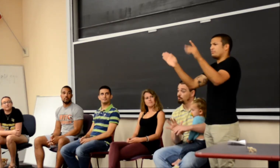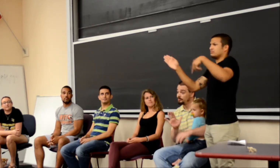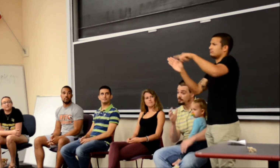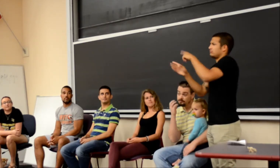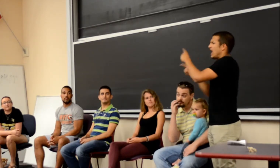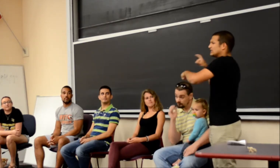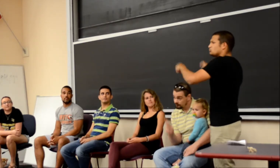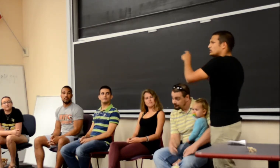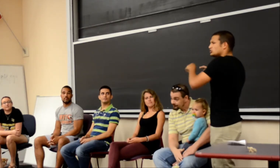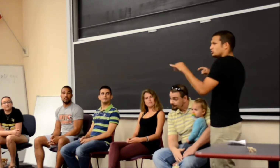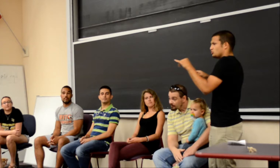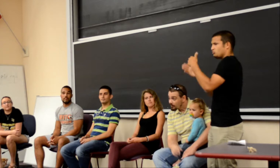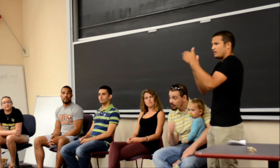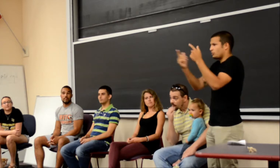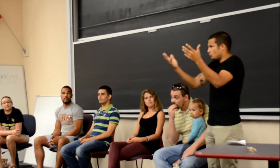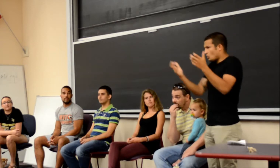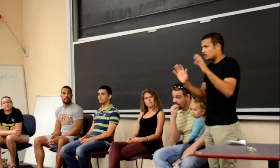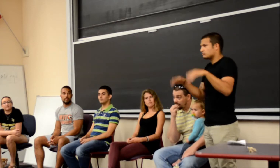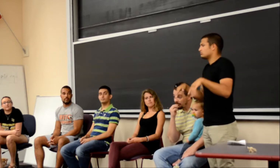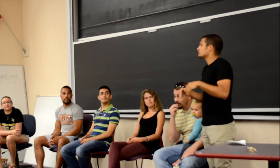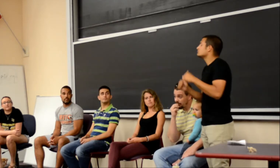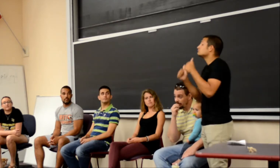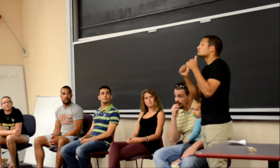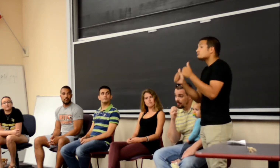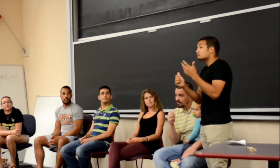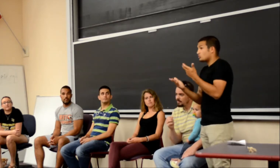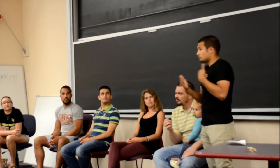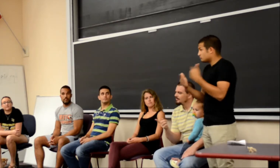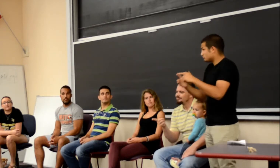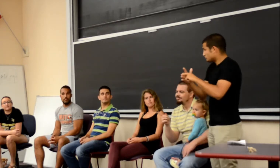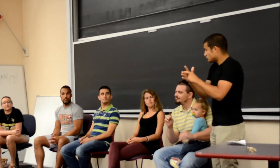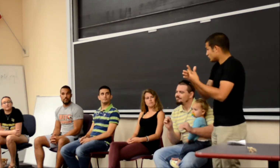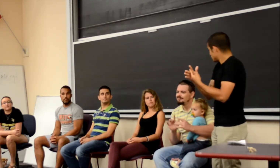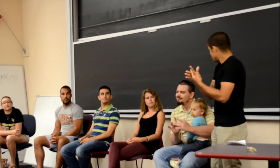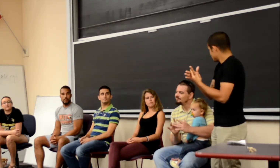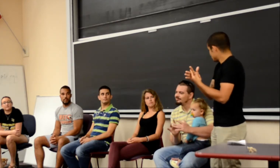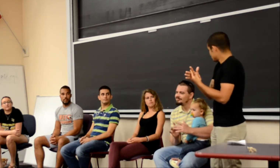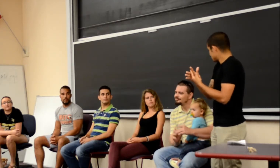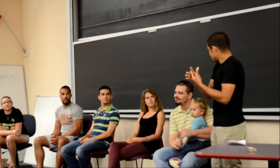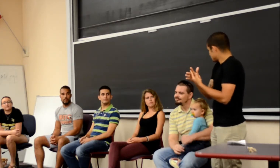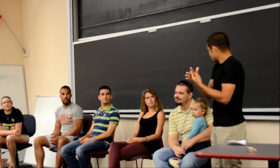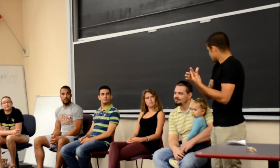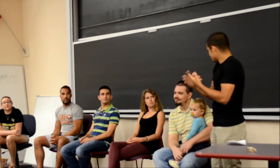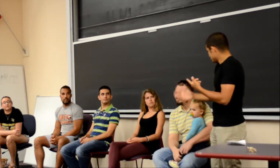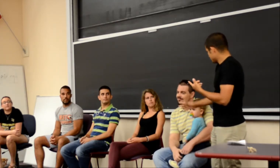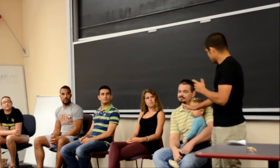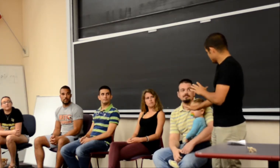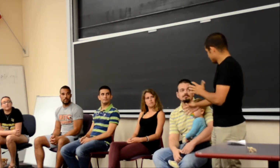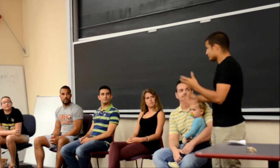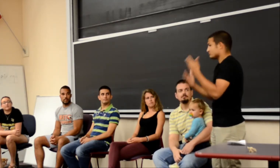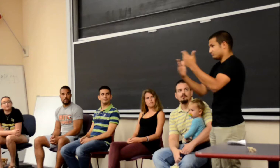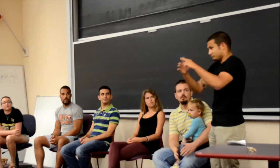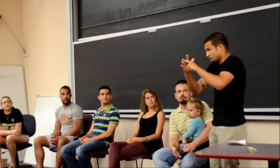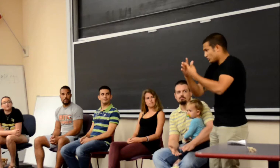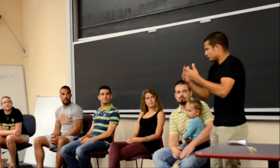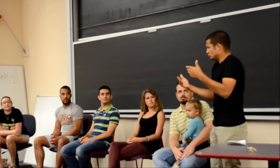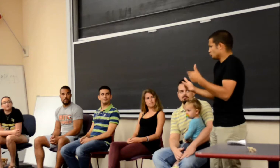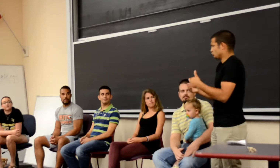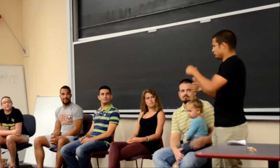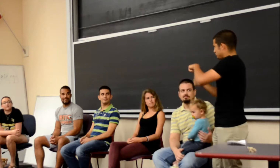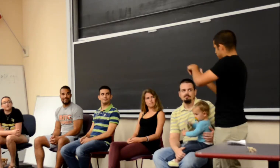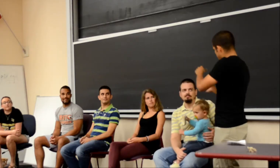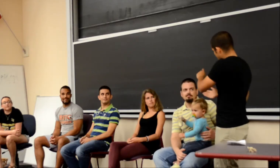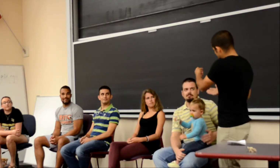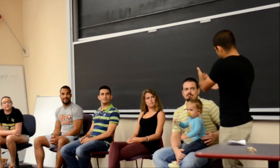them some questions, and then we'll open it up to audience questions and whatever you guys may want to say as well. So we can go ahead and start.